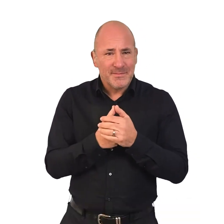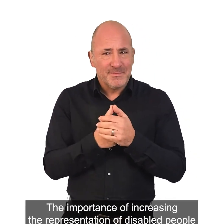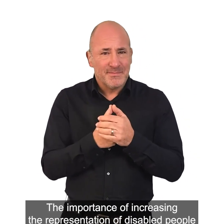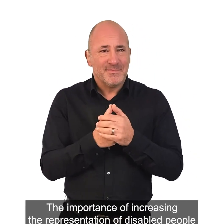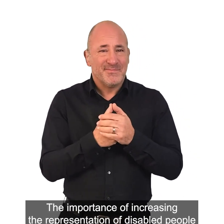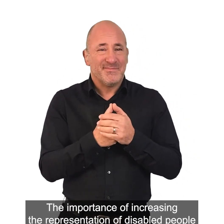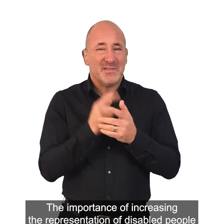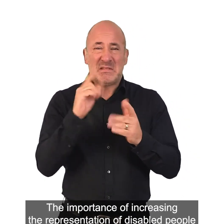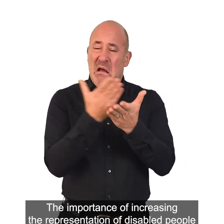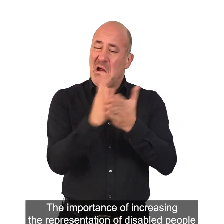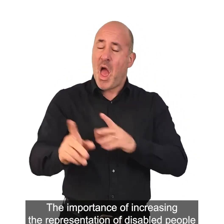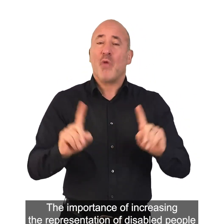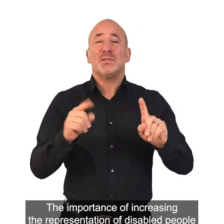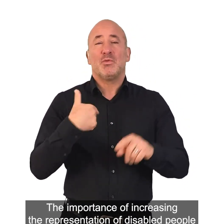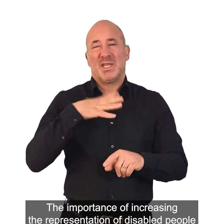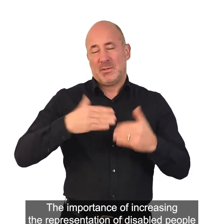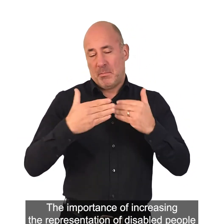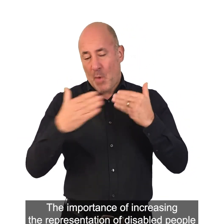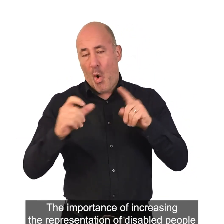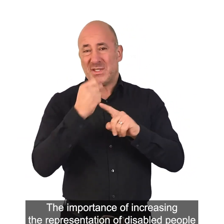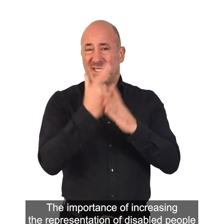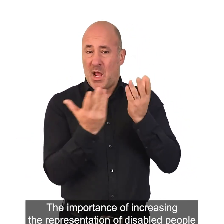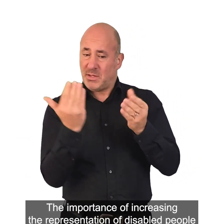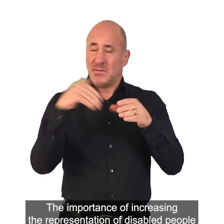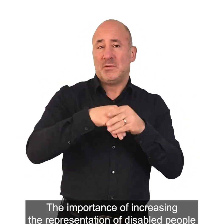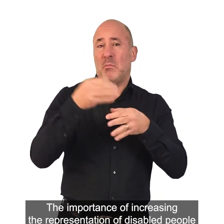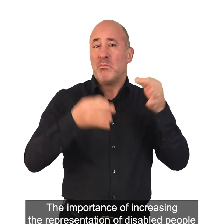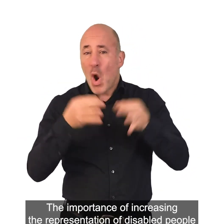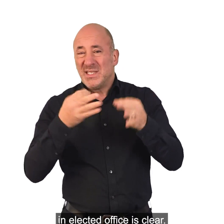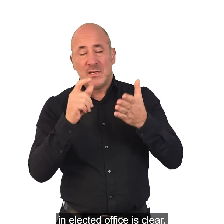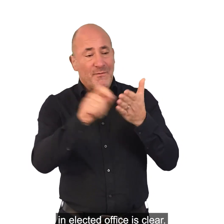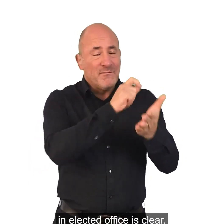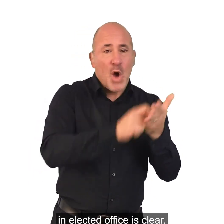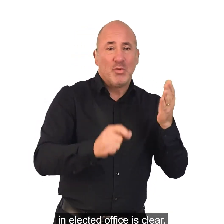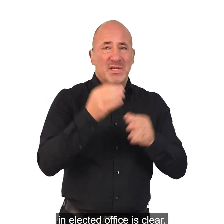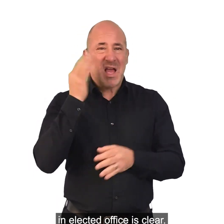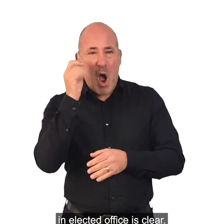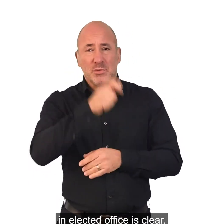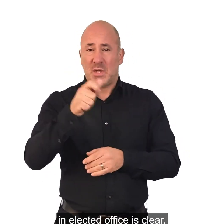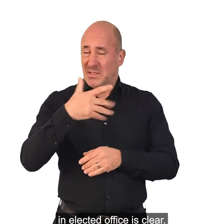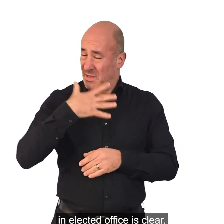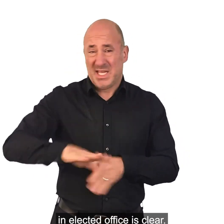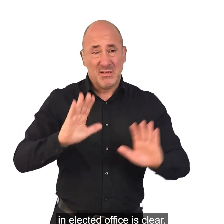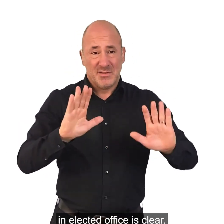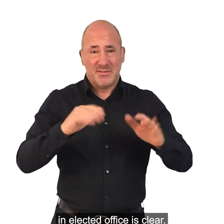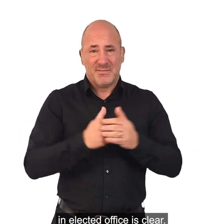The importance of increasing the representation of disabled people in elected office is clear.